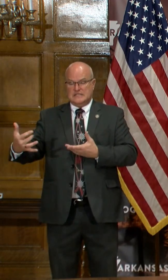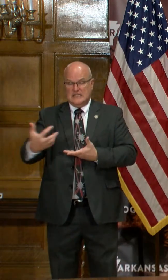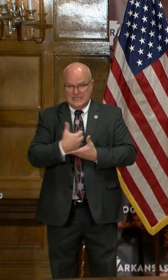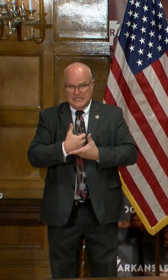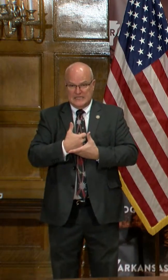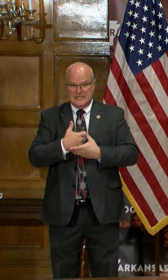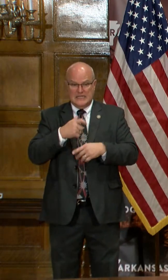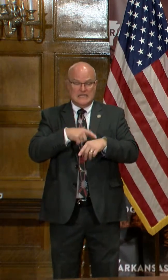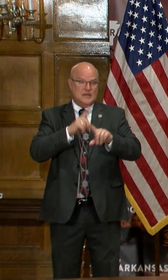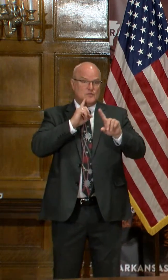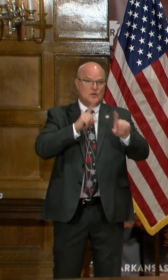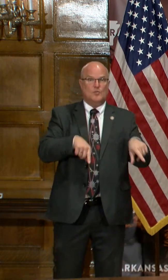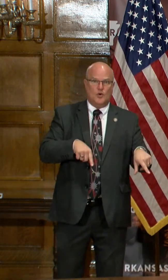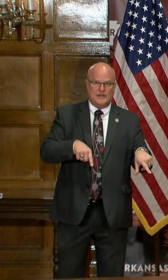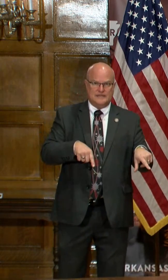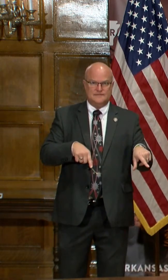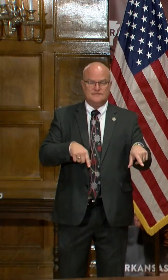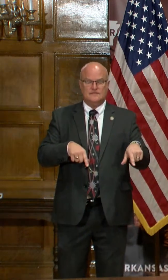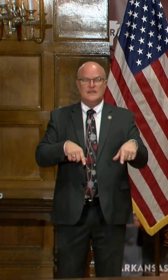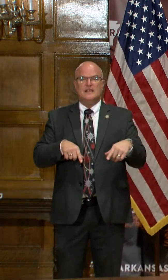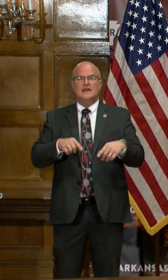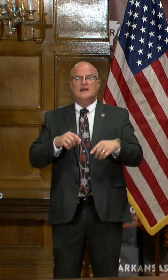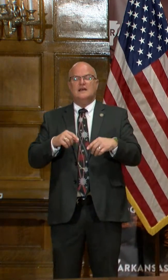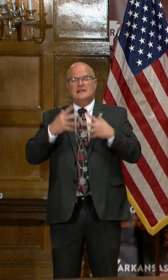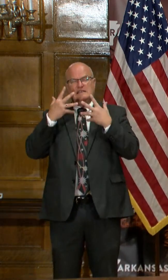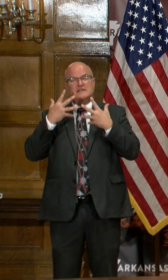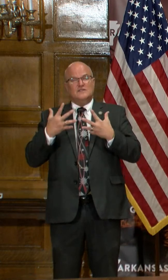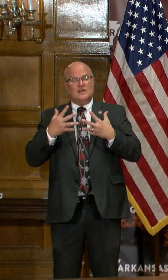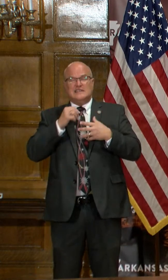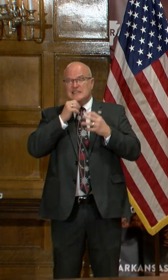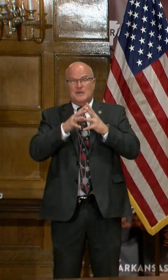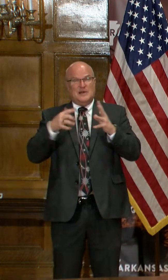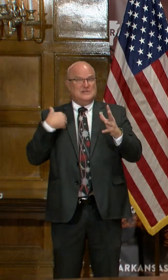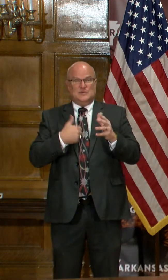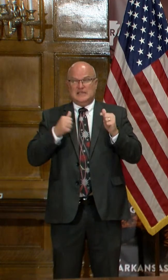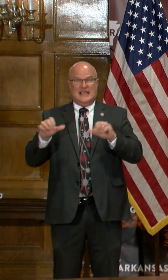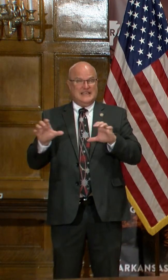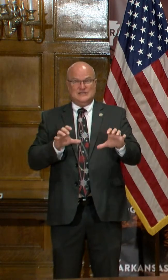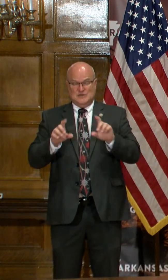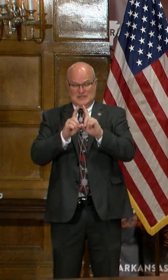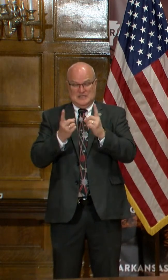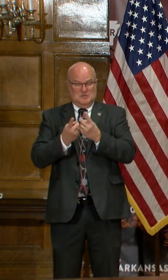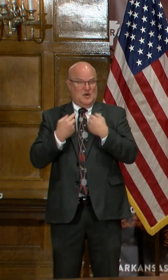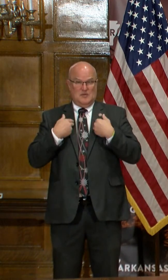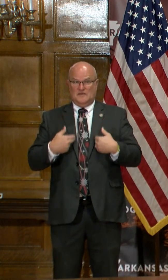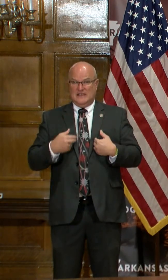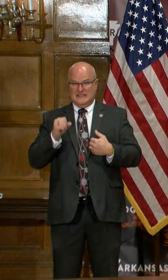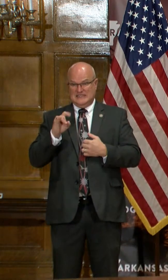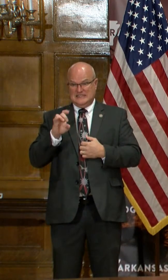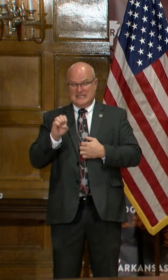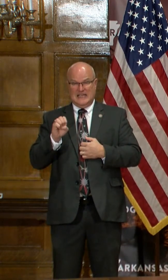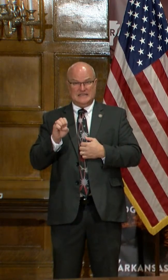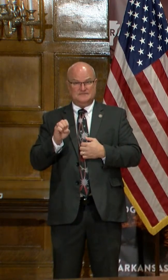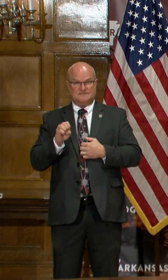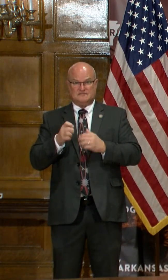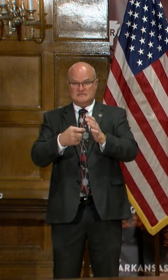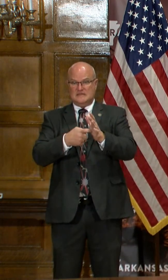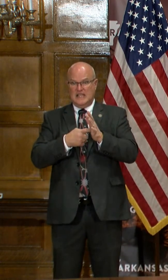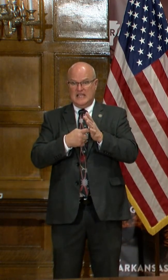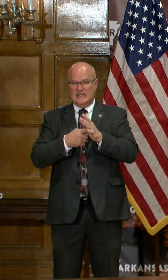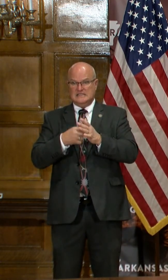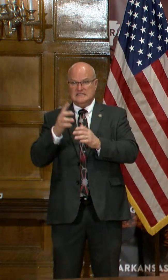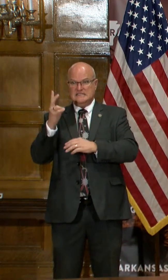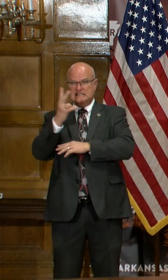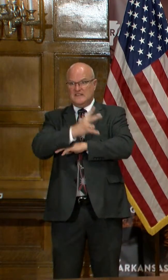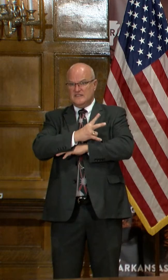from the time that it is reported to us. Unfortunately, there is not much that we can do on the department side if it's taking 7 days,